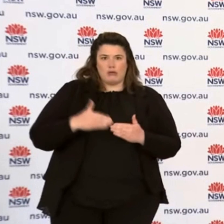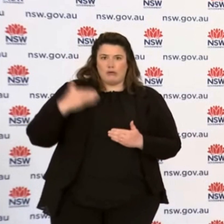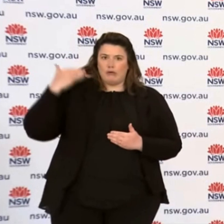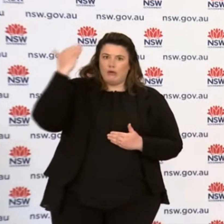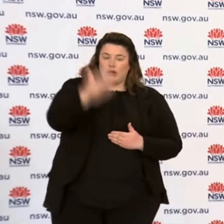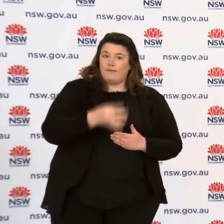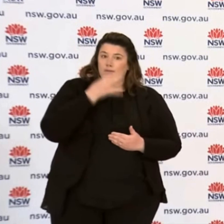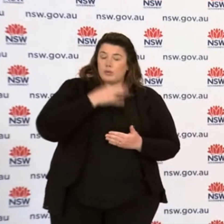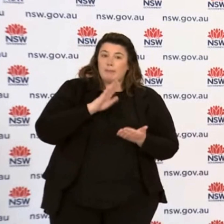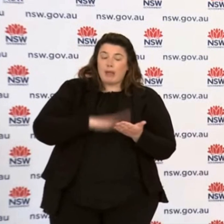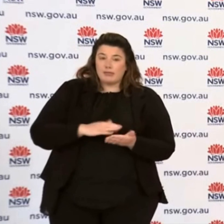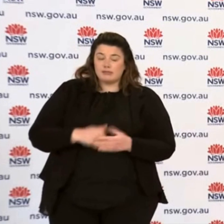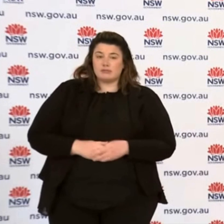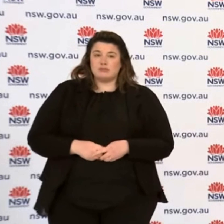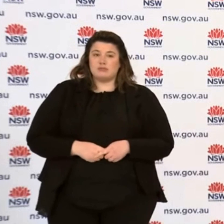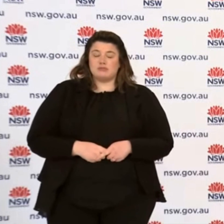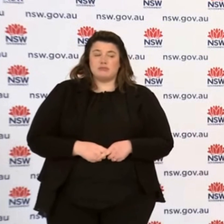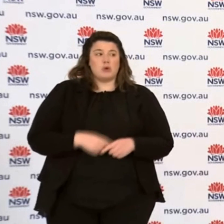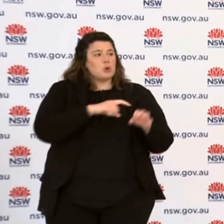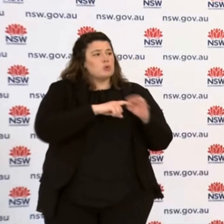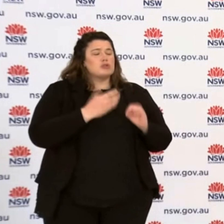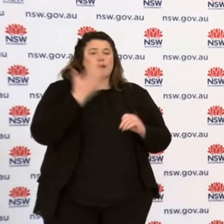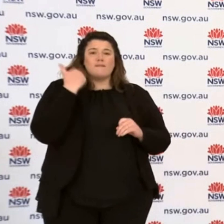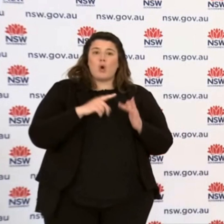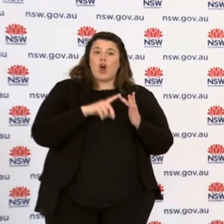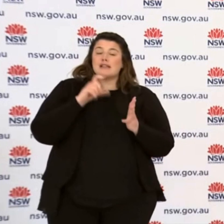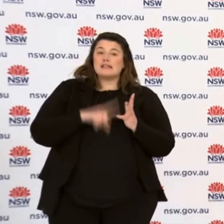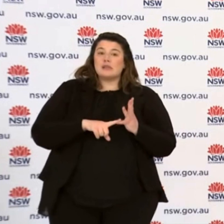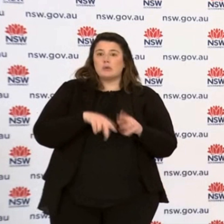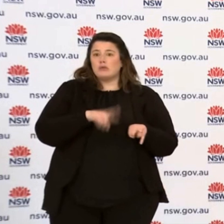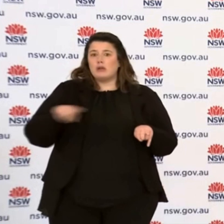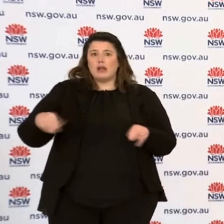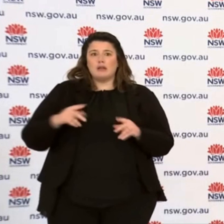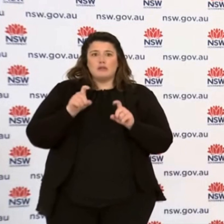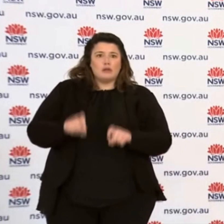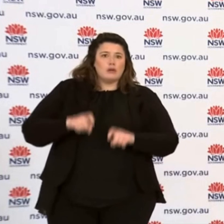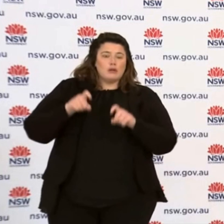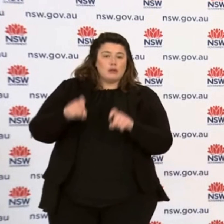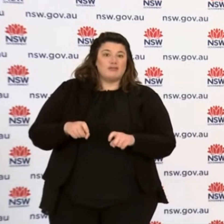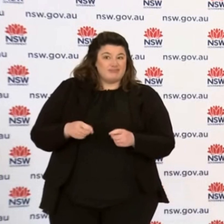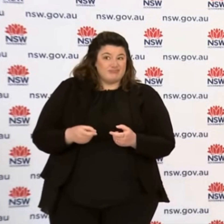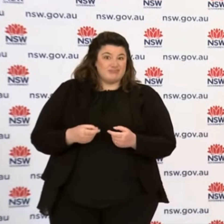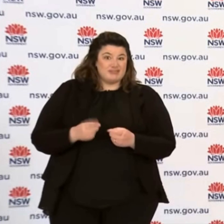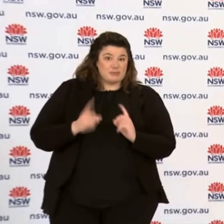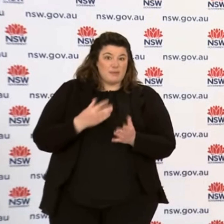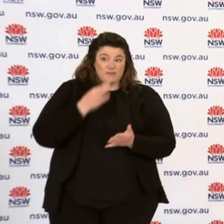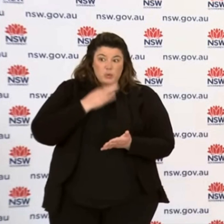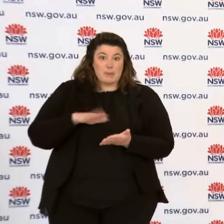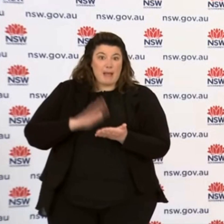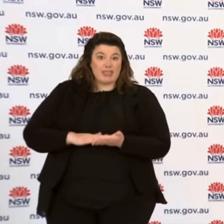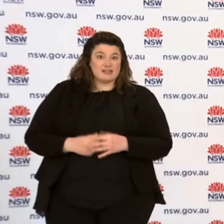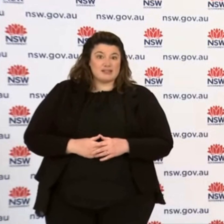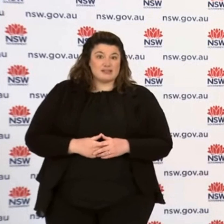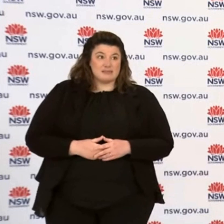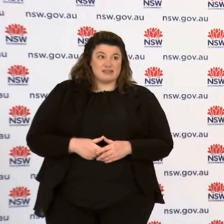intensive care. I'm very aware that some young people have spent months in intensive care, older people as well. So it's a long while in the hospital,